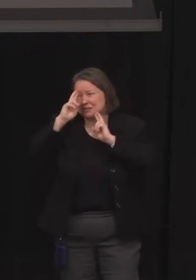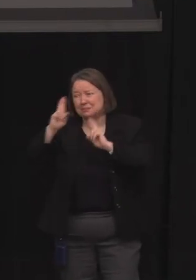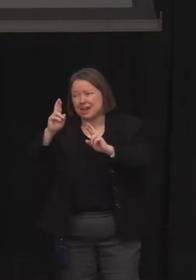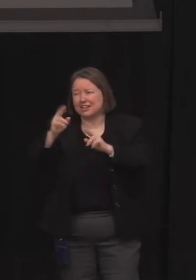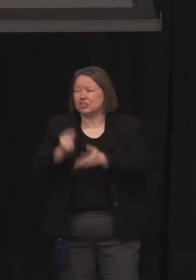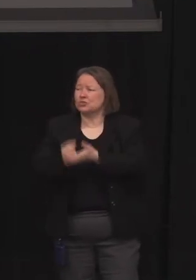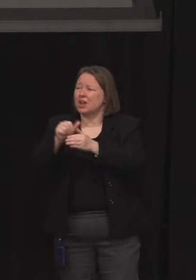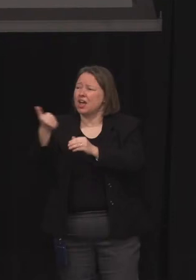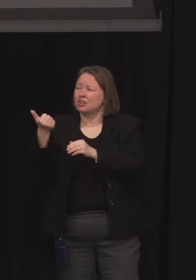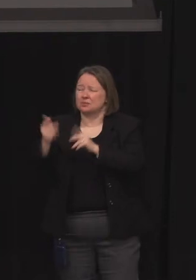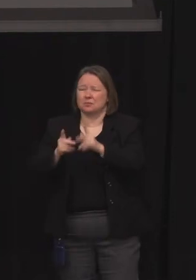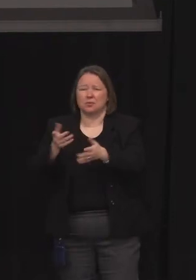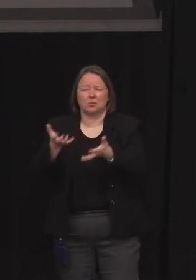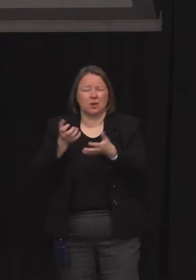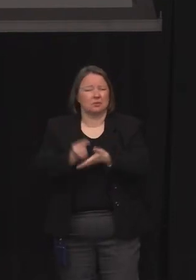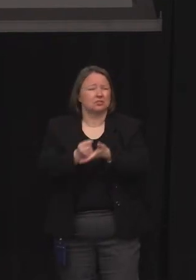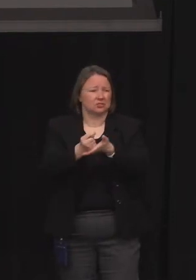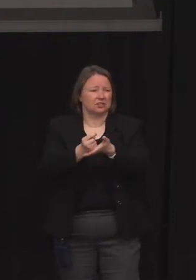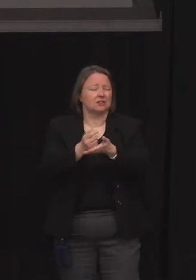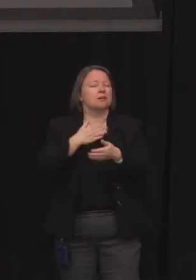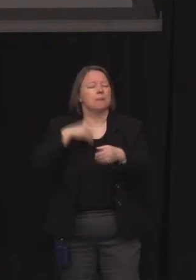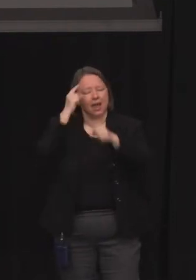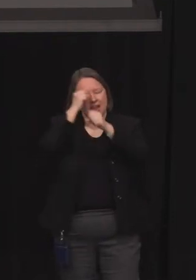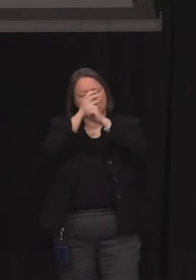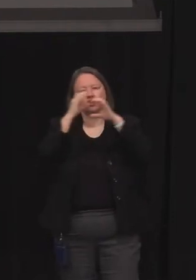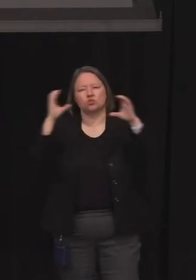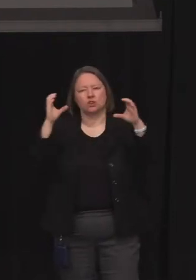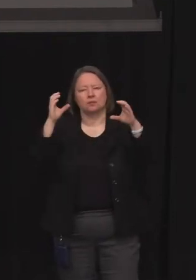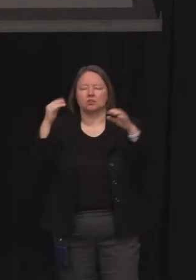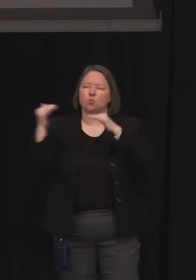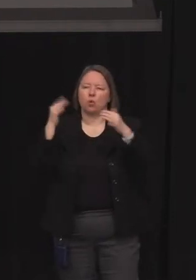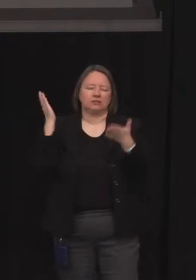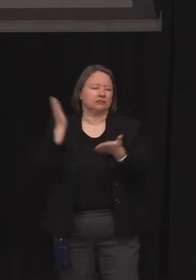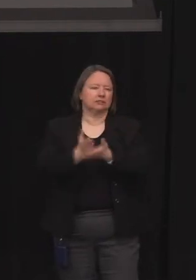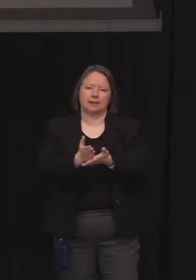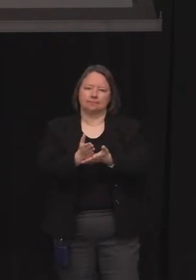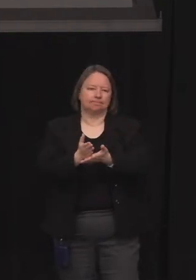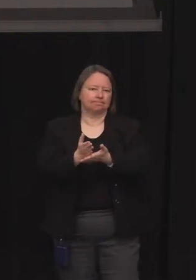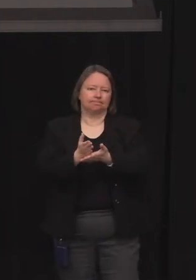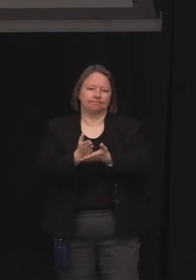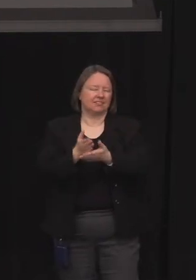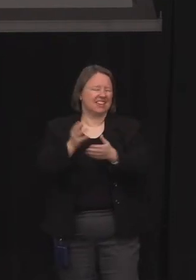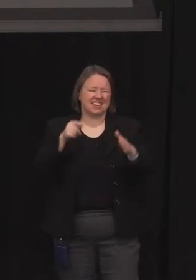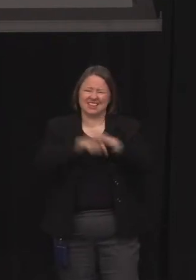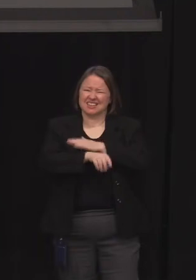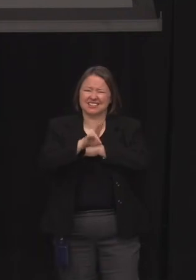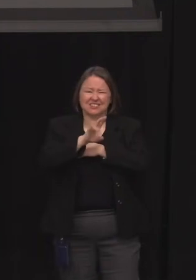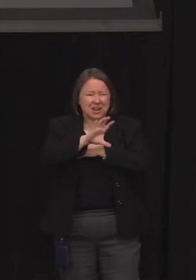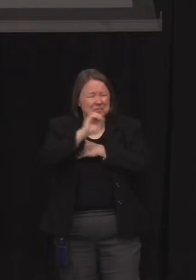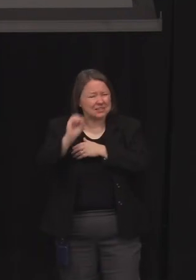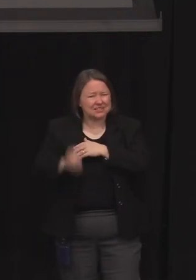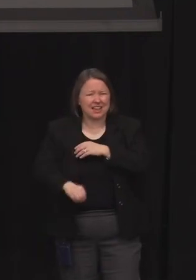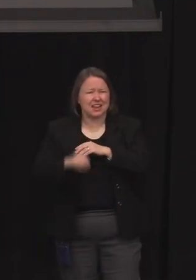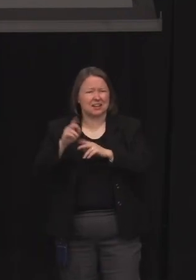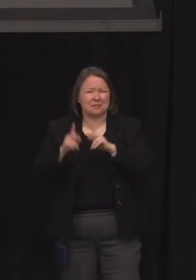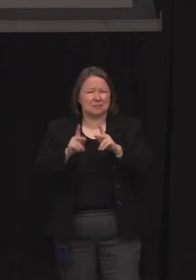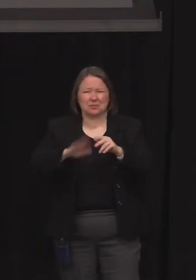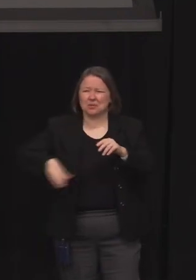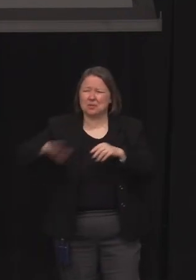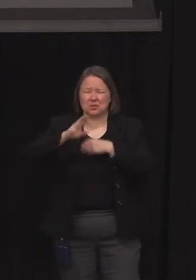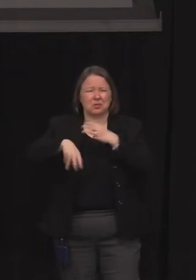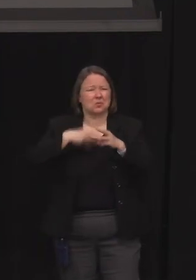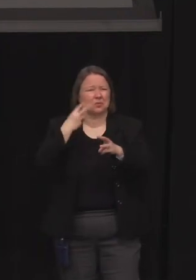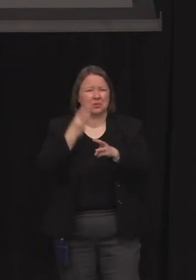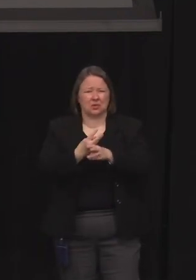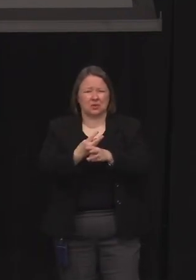be treated. My dream, to stop war. War kills create 7% of hunger all around the world and